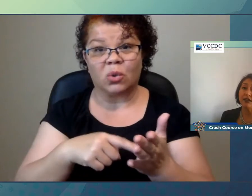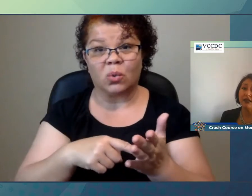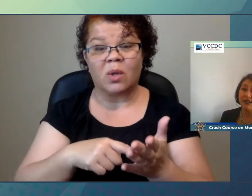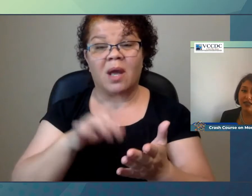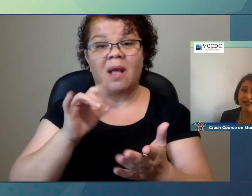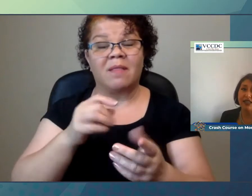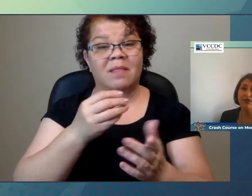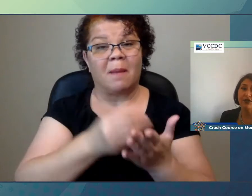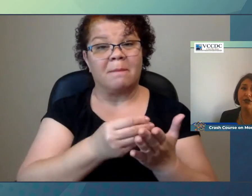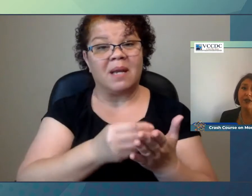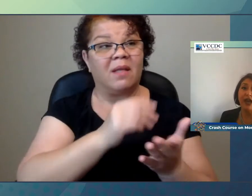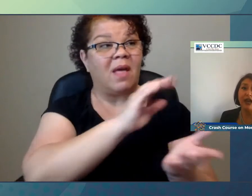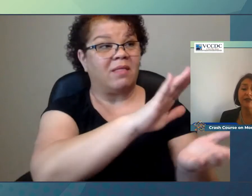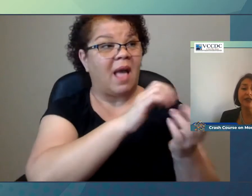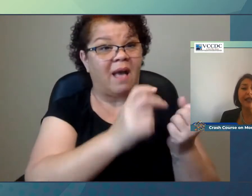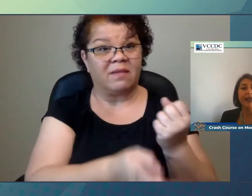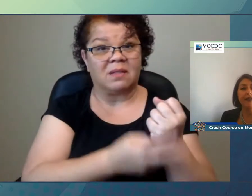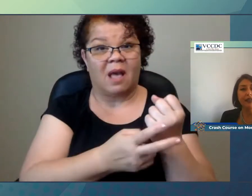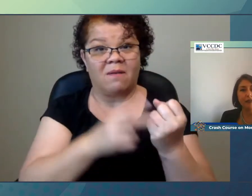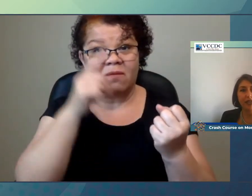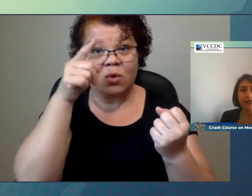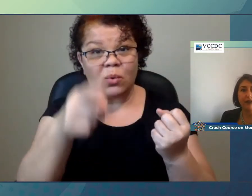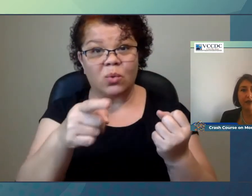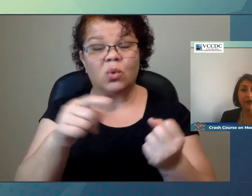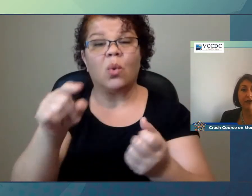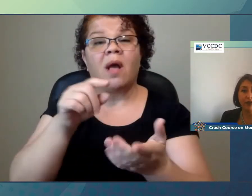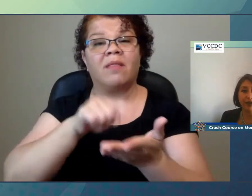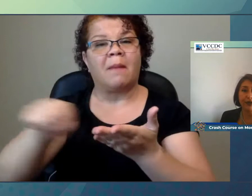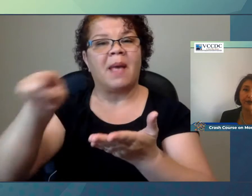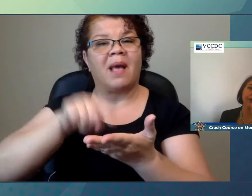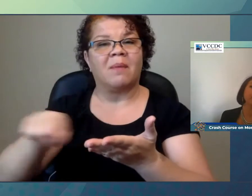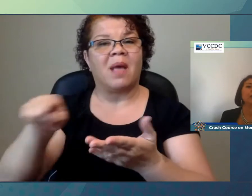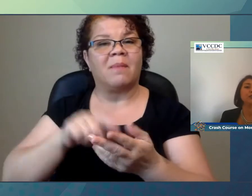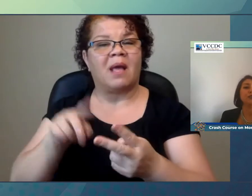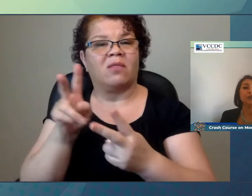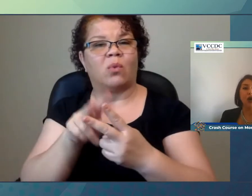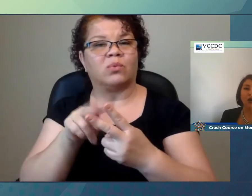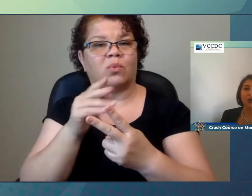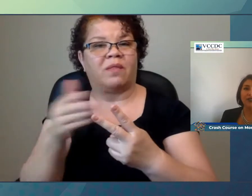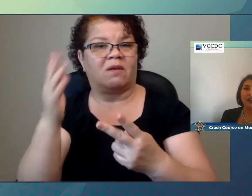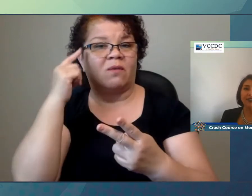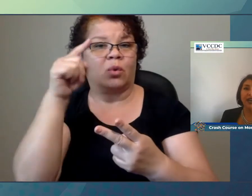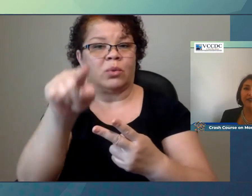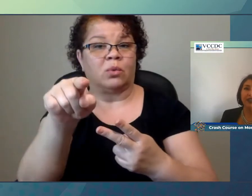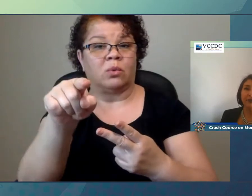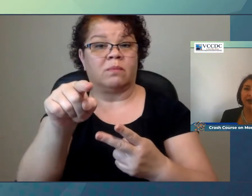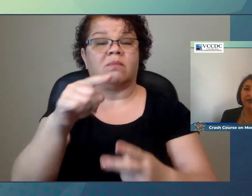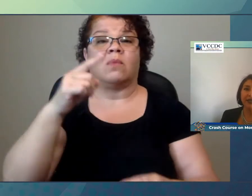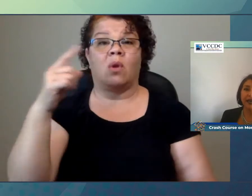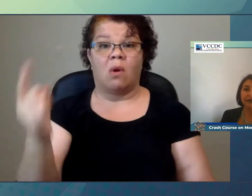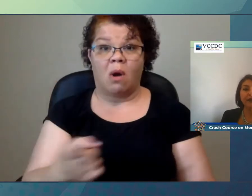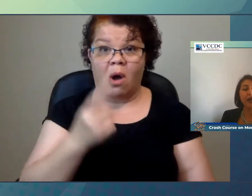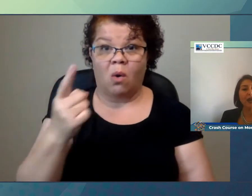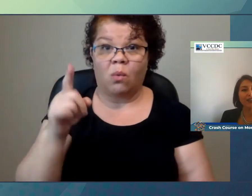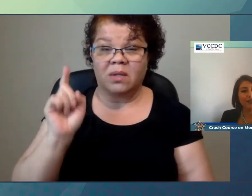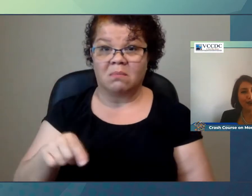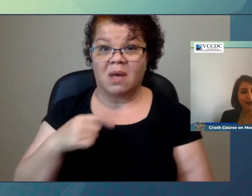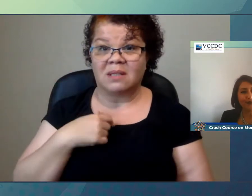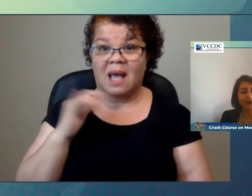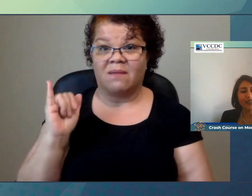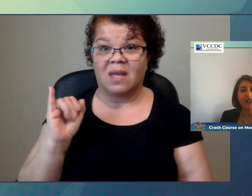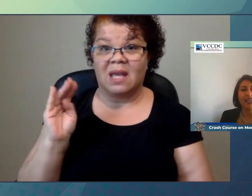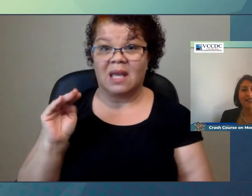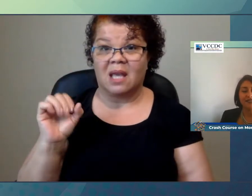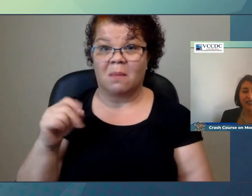that they saved on your behalf and they pay that bill for you. Do you always have to have an impound account?